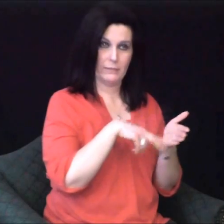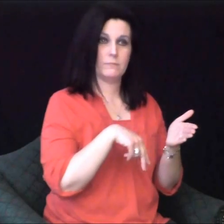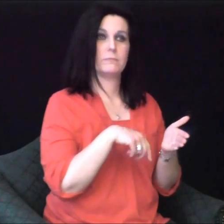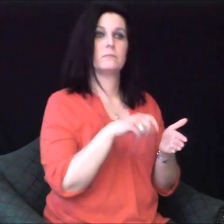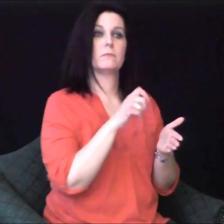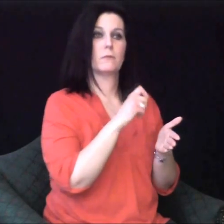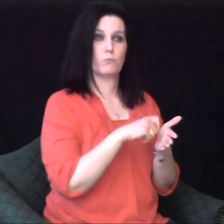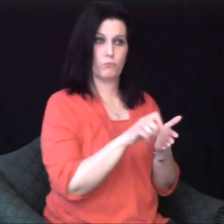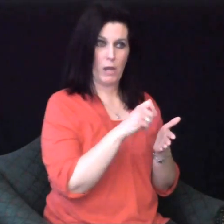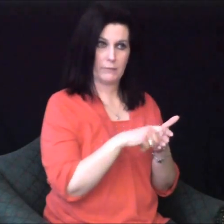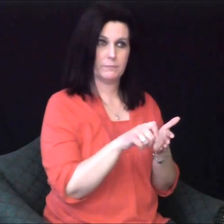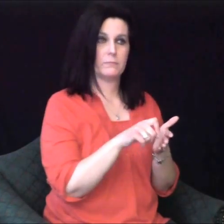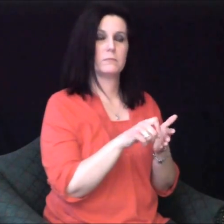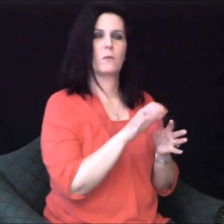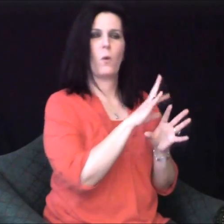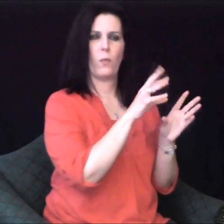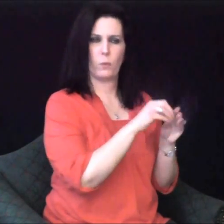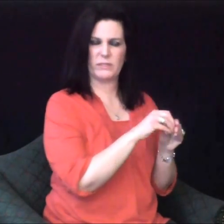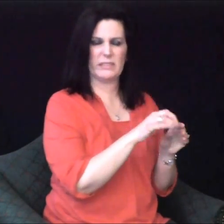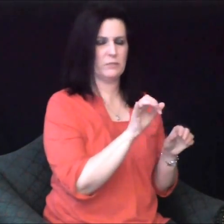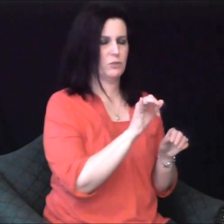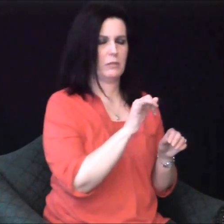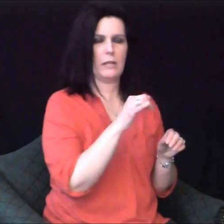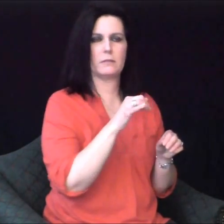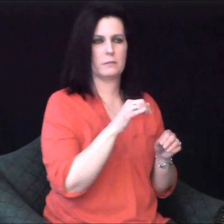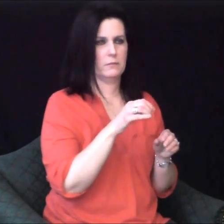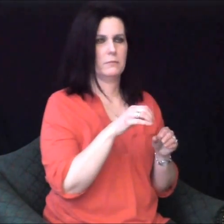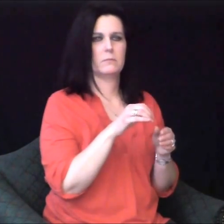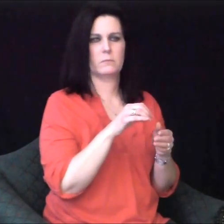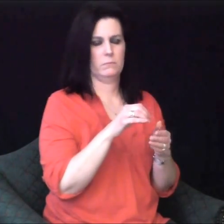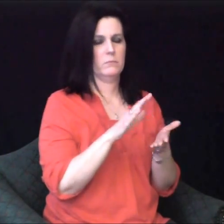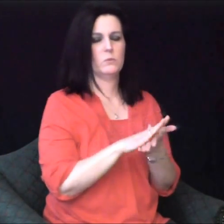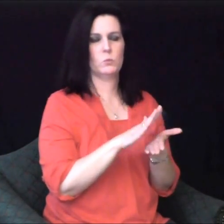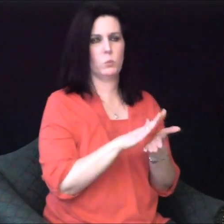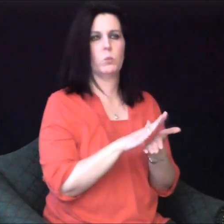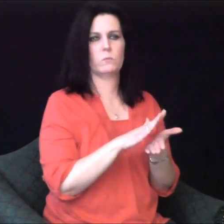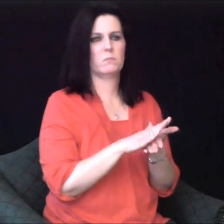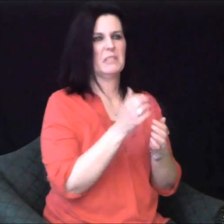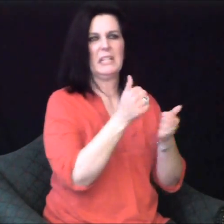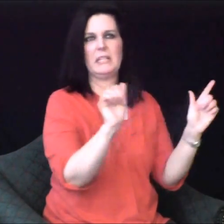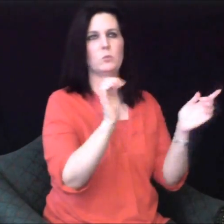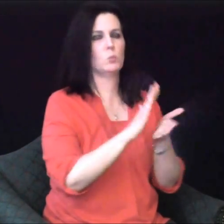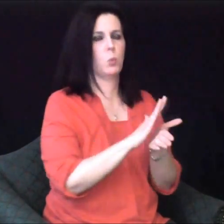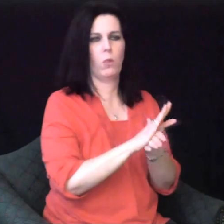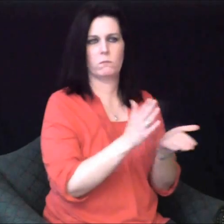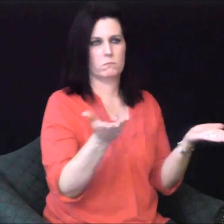I learned to read and write, all those things, just like school, any